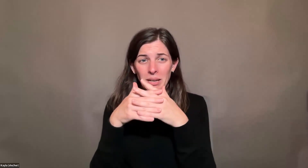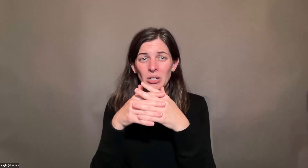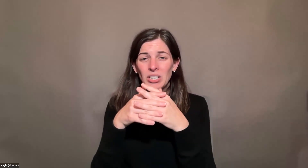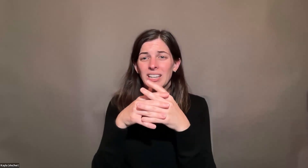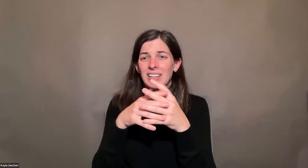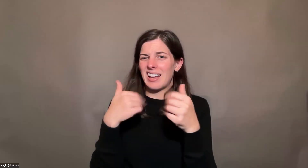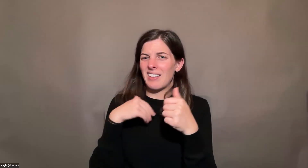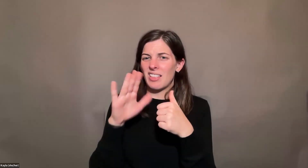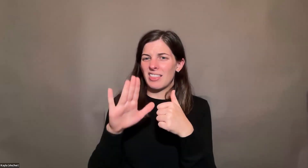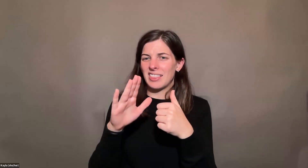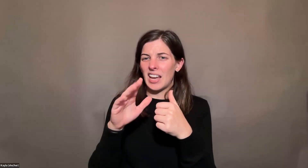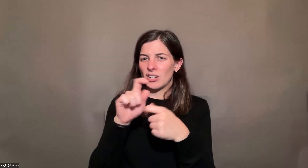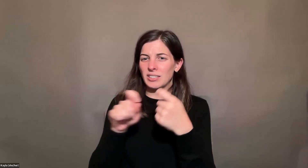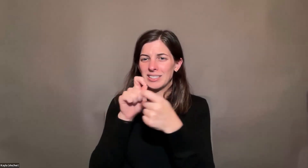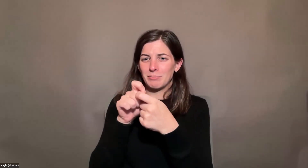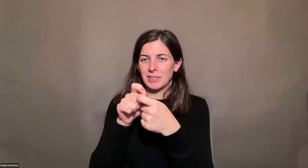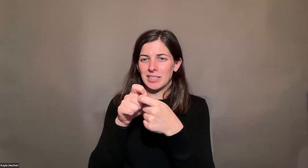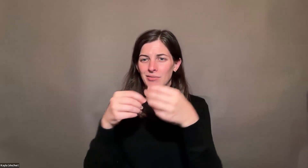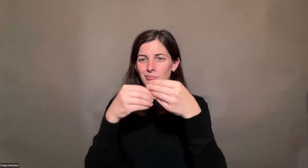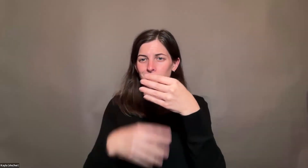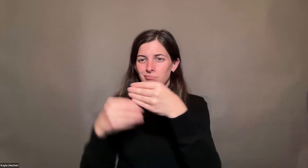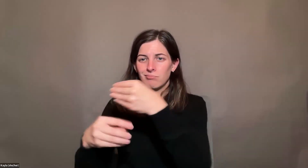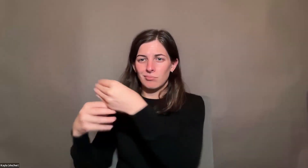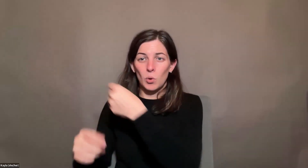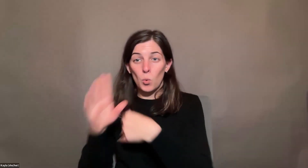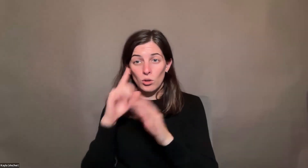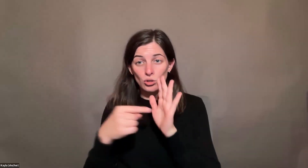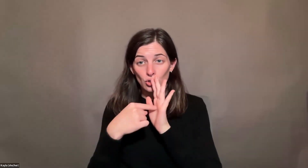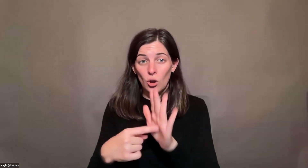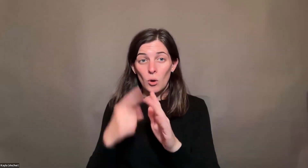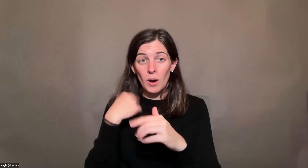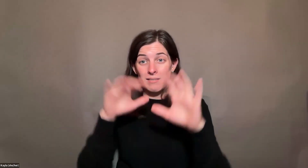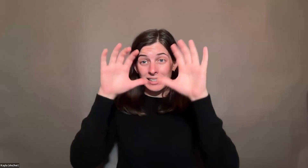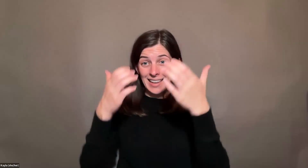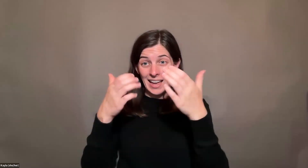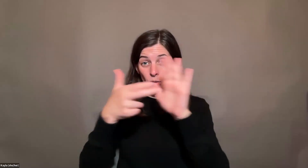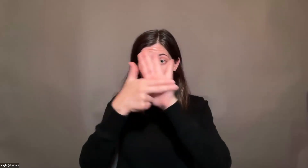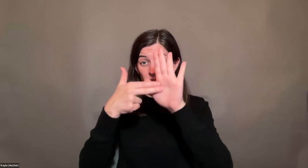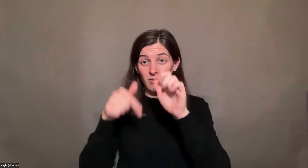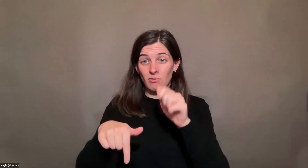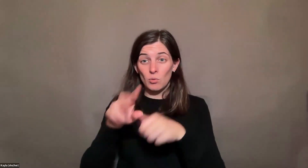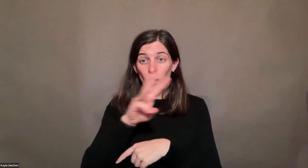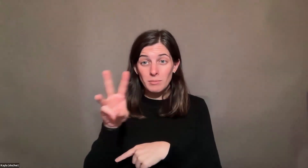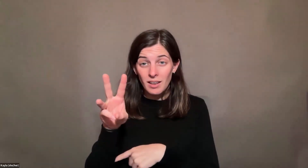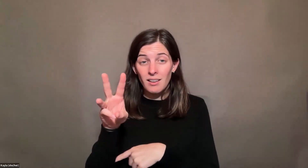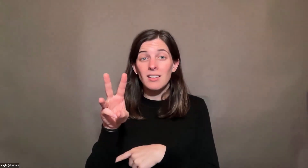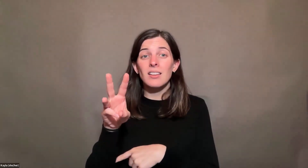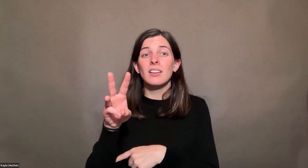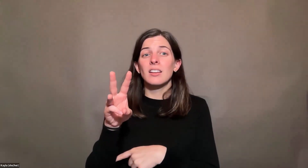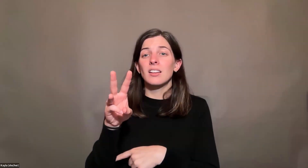the respective category. So these are the category of this site, and respective post will be assigned to the respective